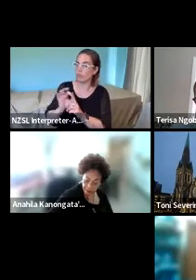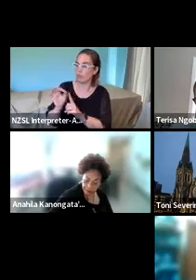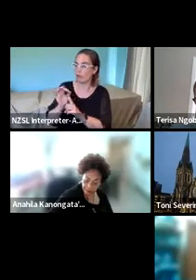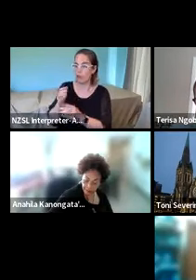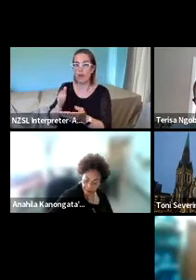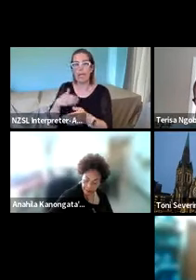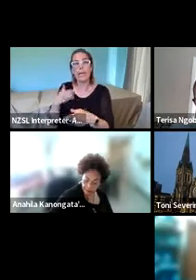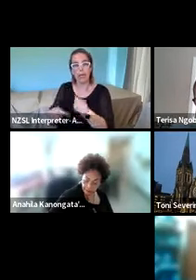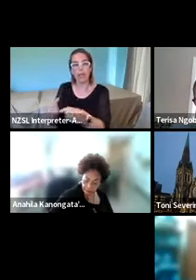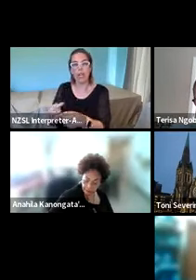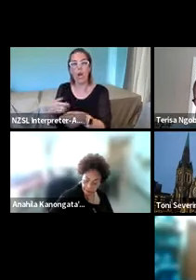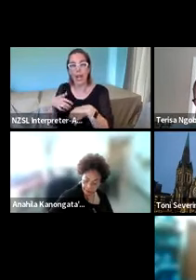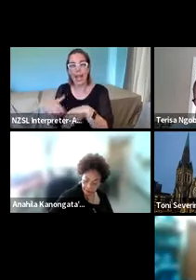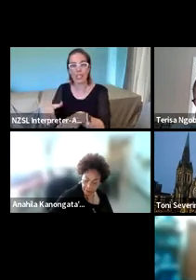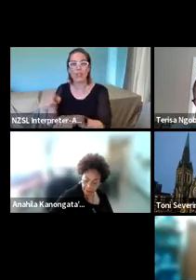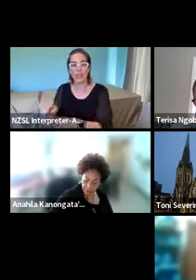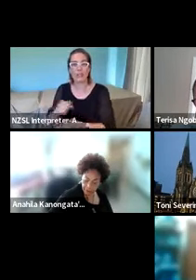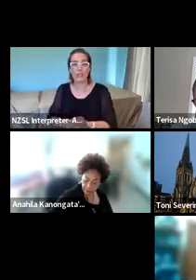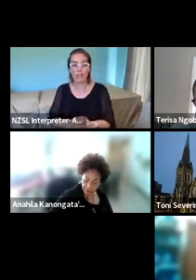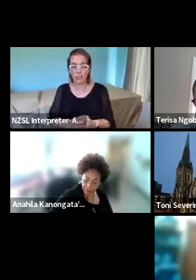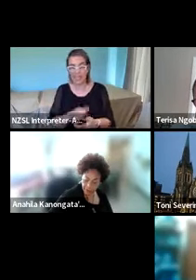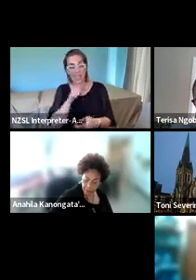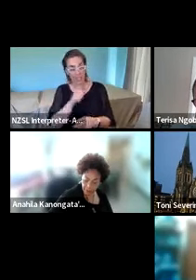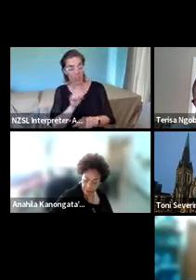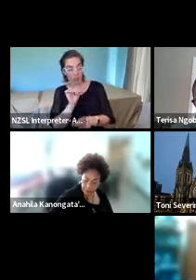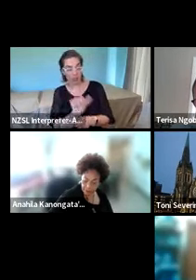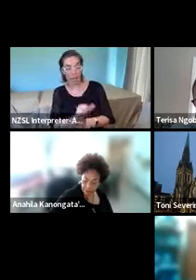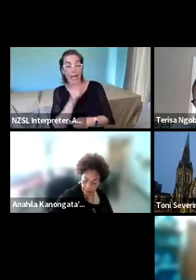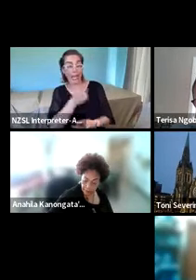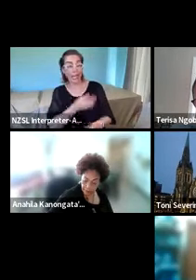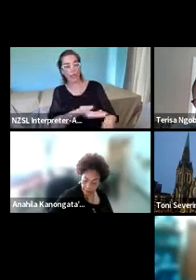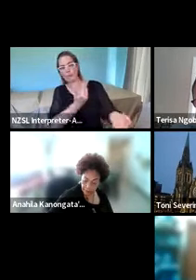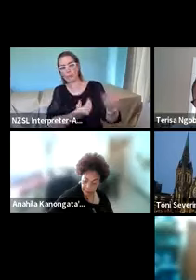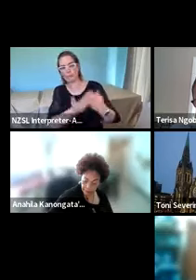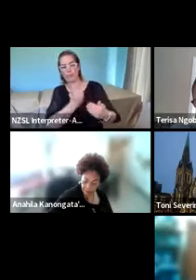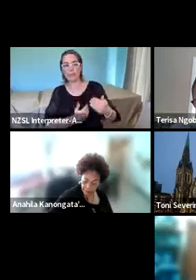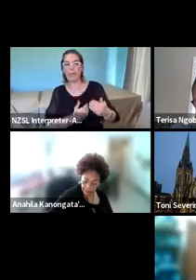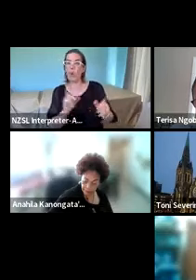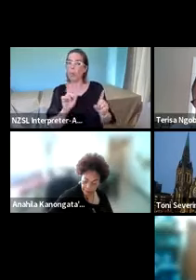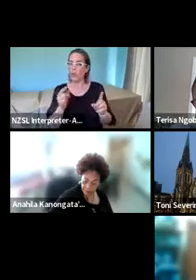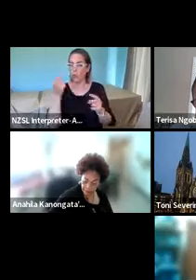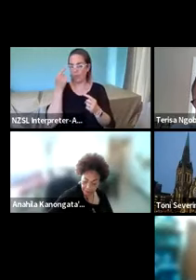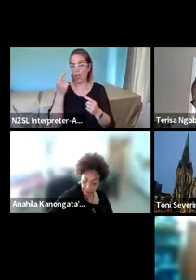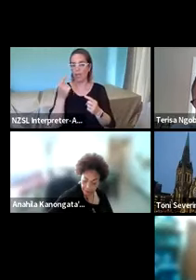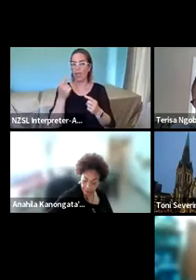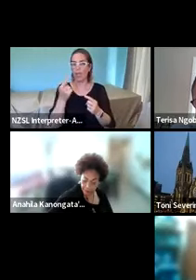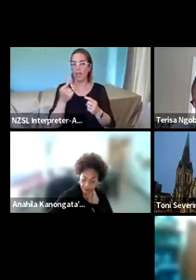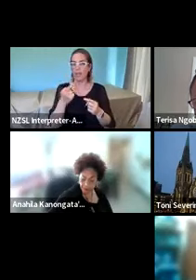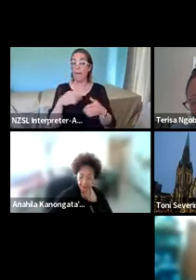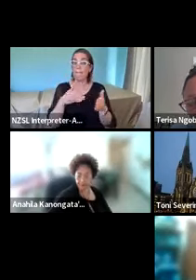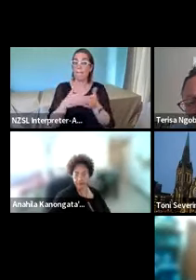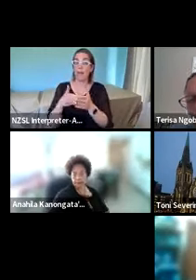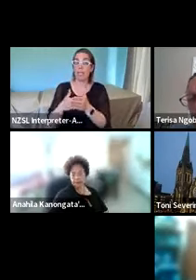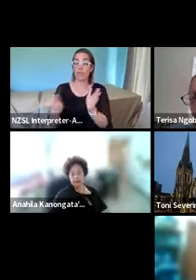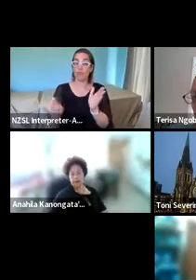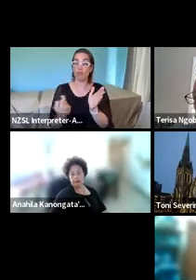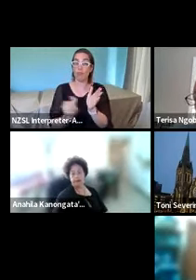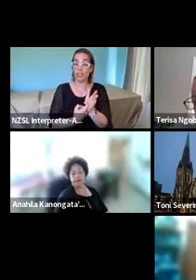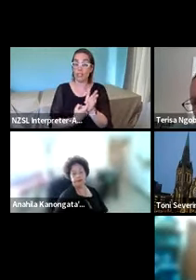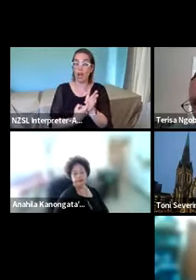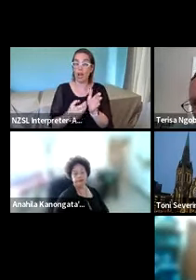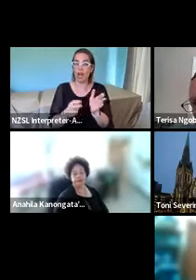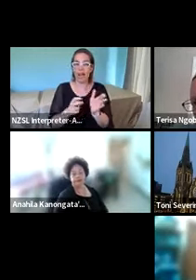the case, can you just tease out a little bit more about what you think a barriers register, how you see that